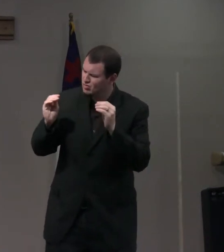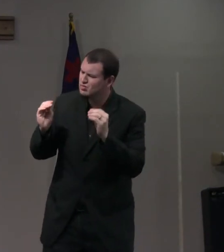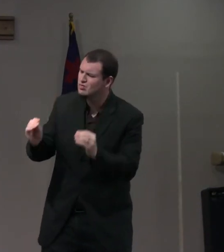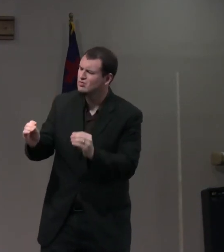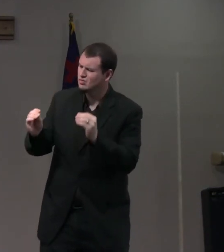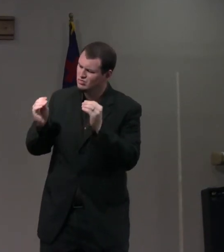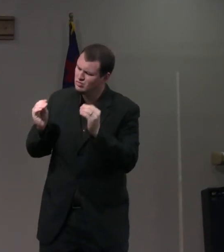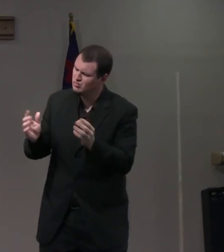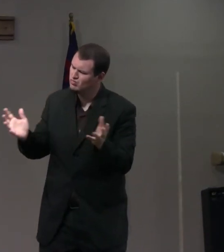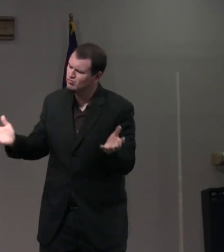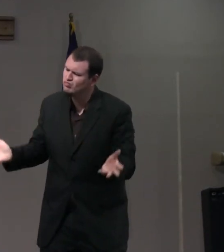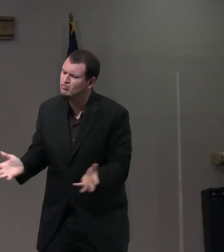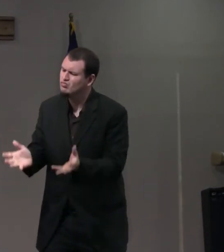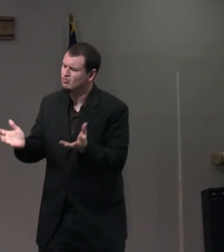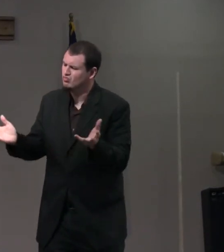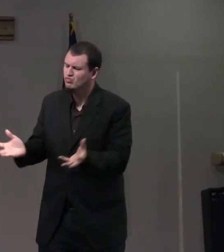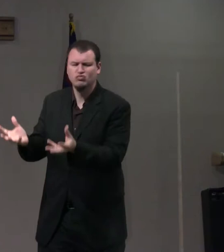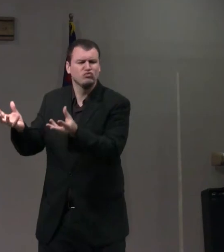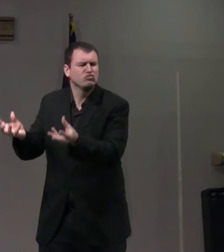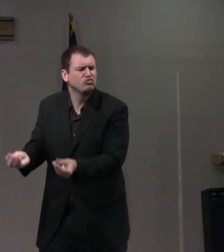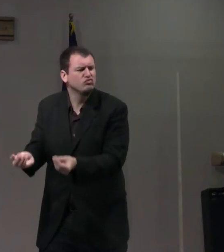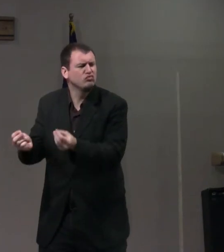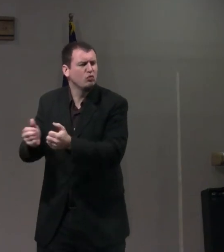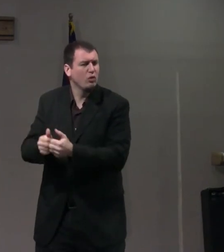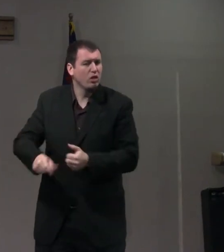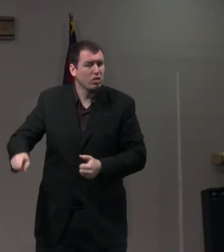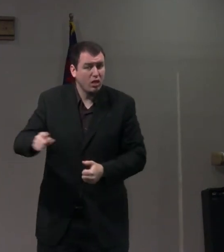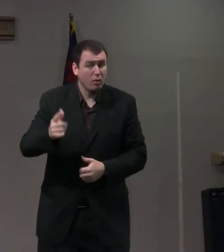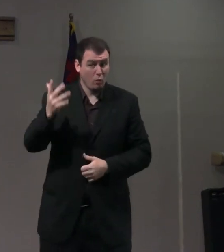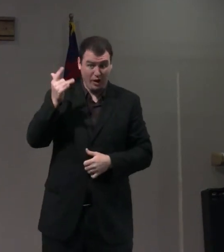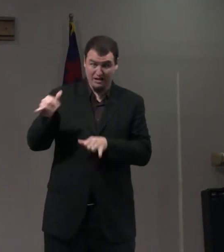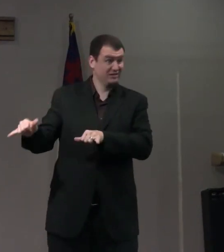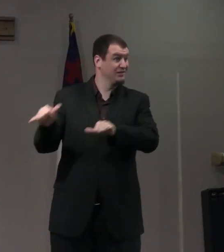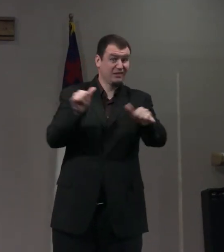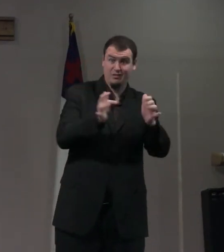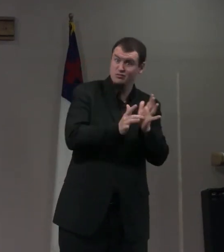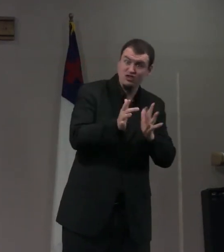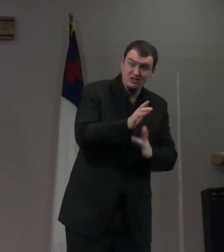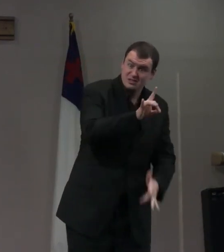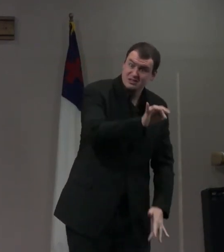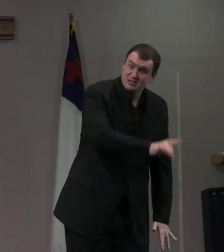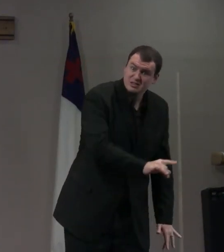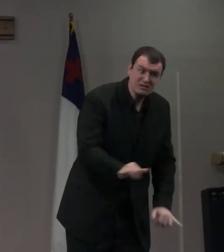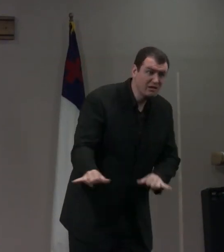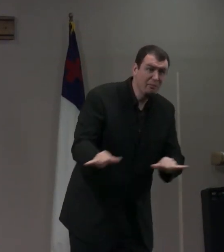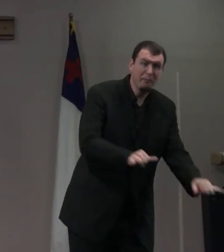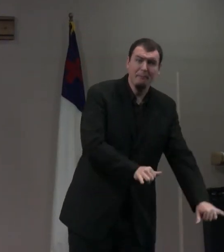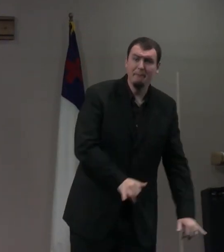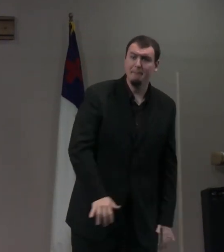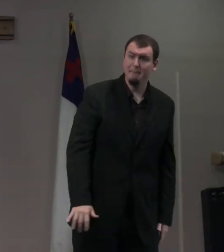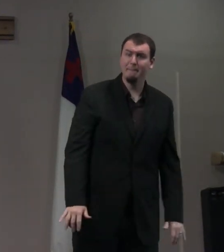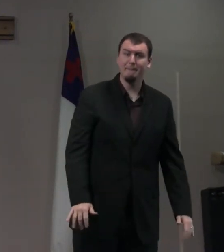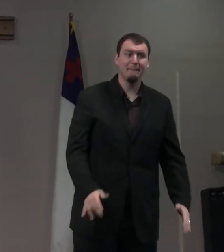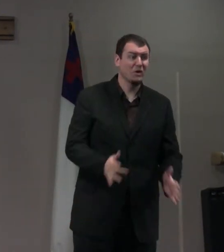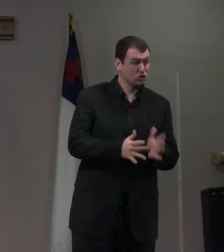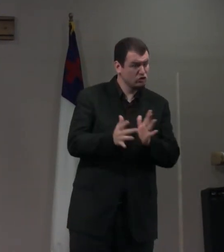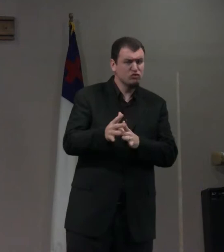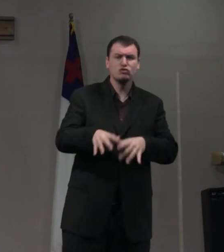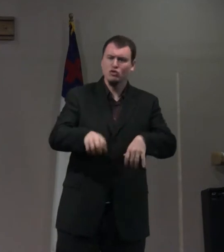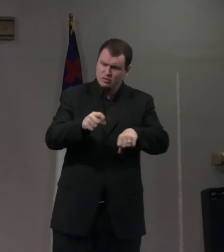be patient, and teach them. Encourage them. And be gentle with them.